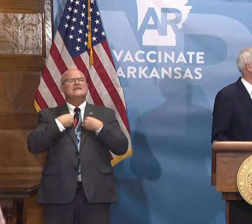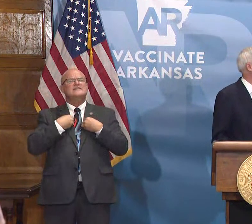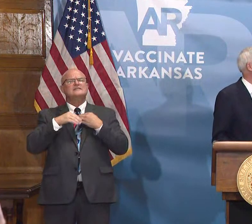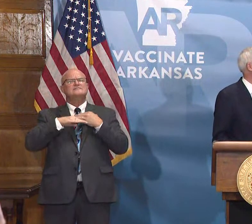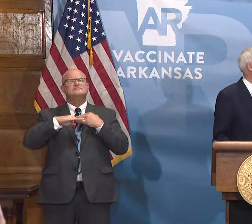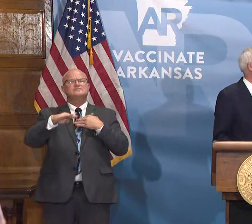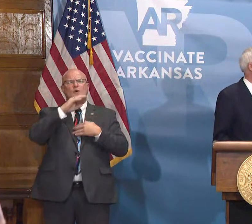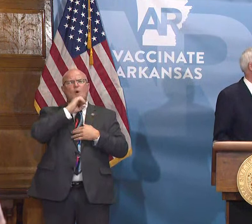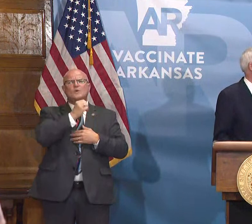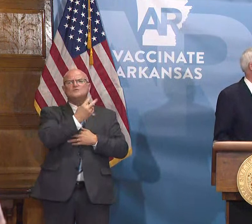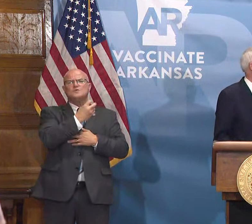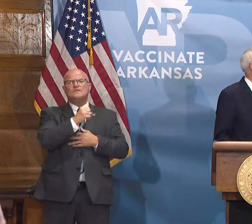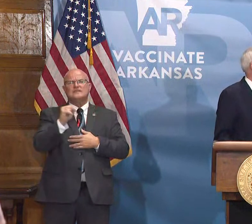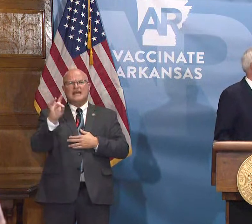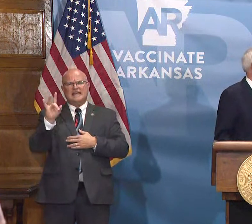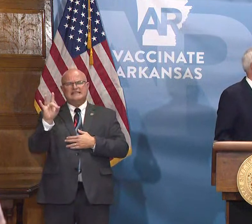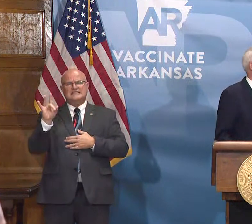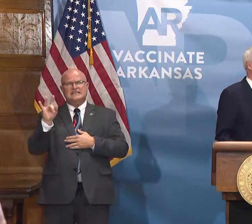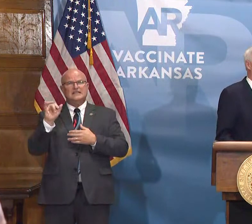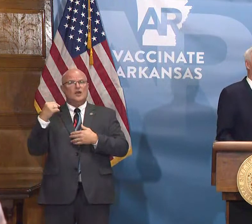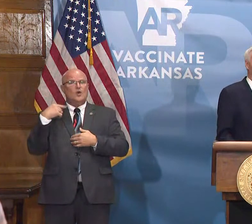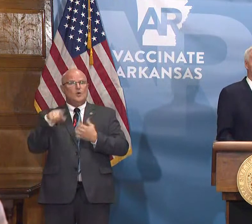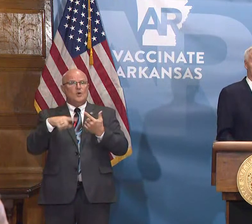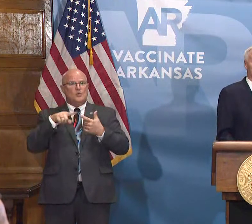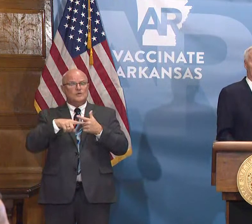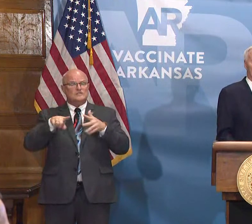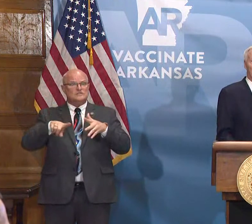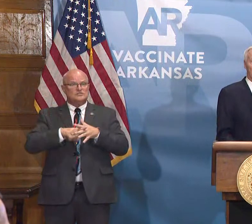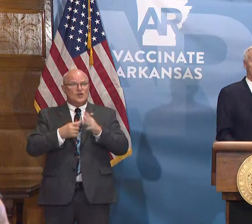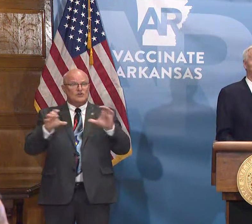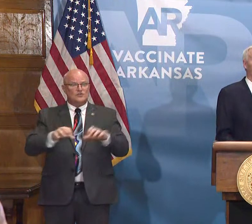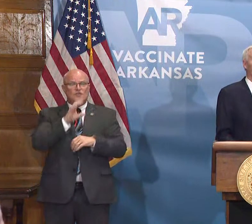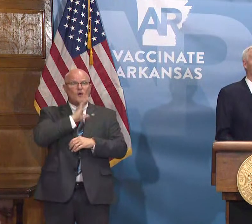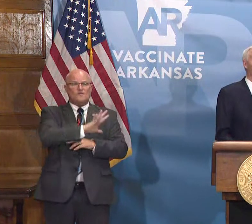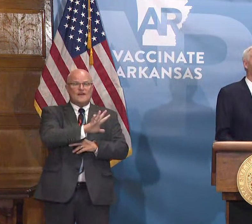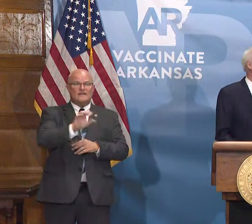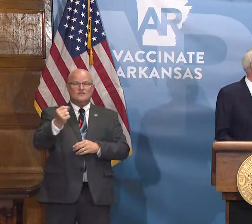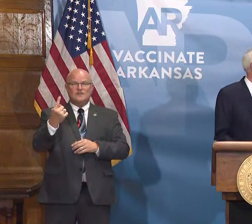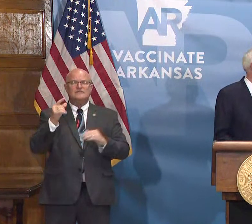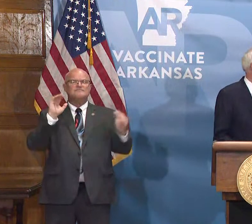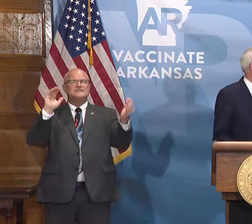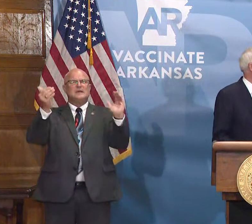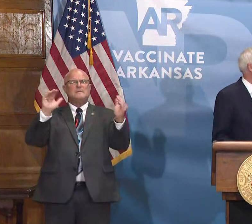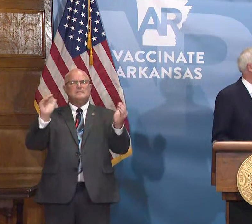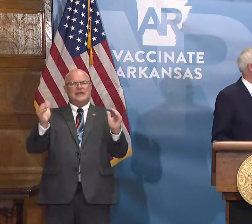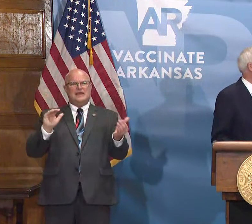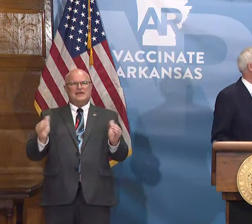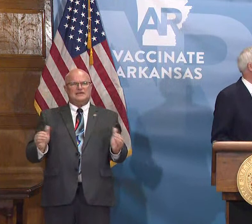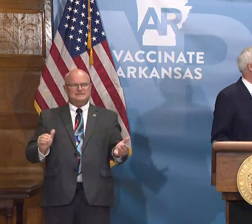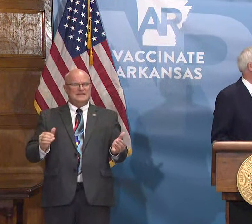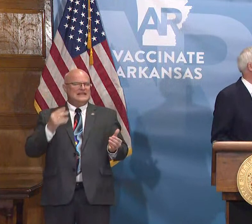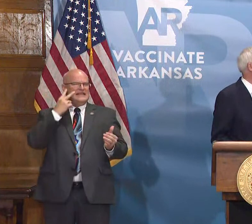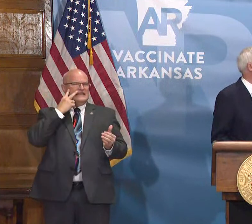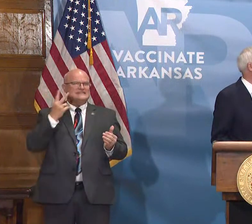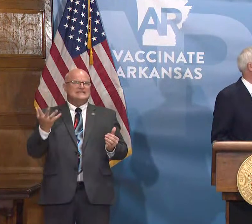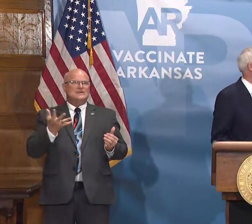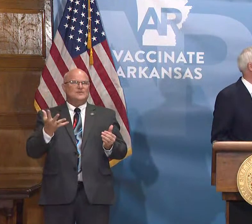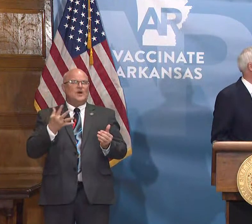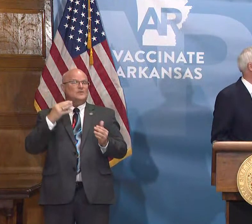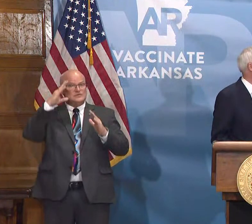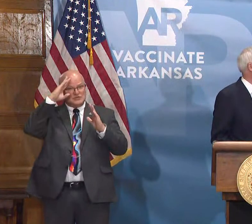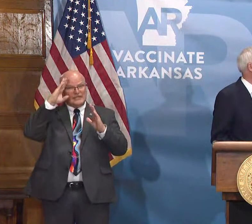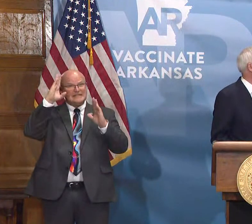line for 12 to 18 so that when we start doing the 5 to 11, we can compare that and see what we